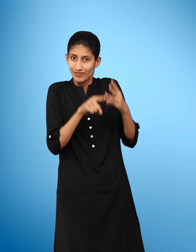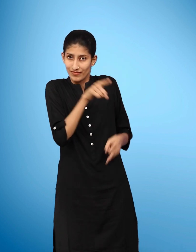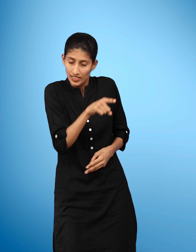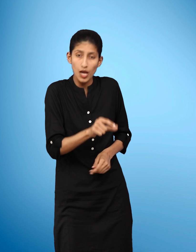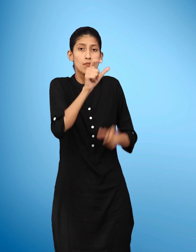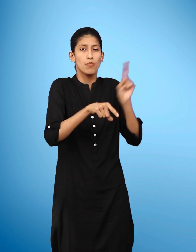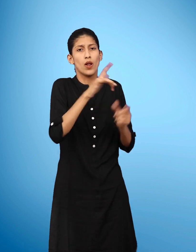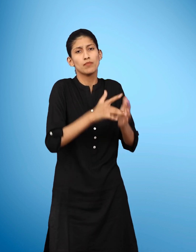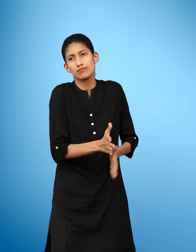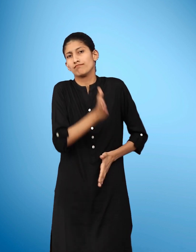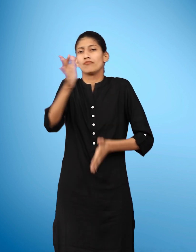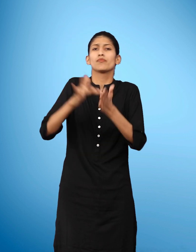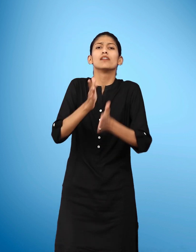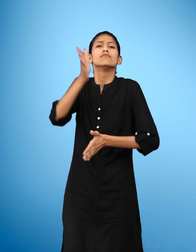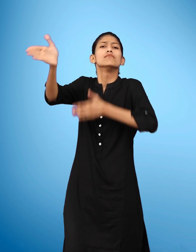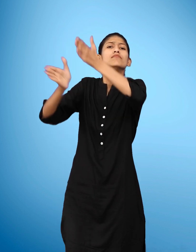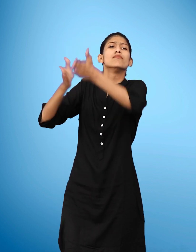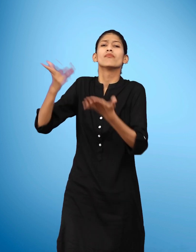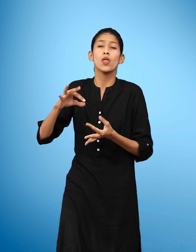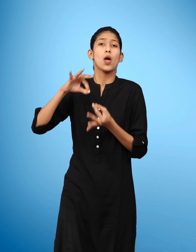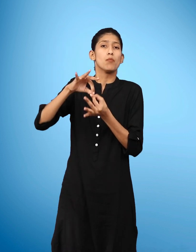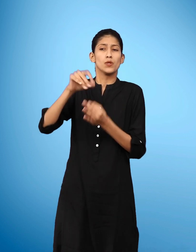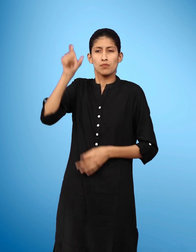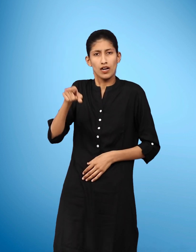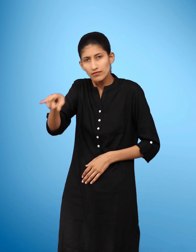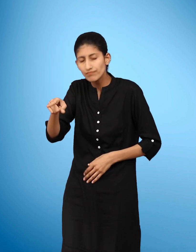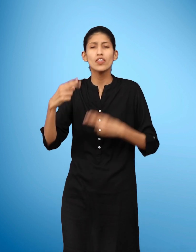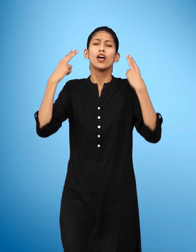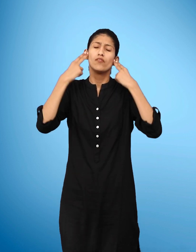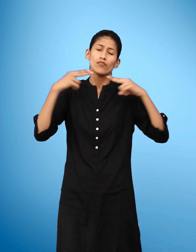They came to visit places associated with the life of Buddha.